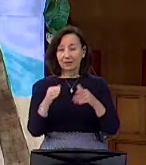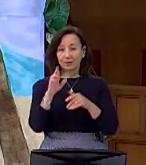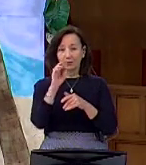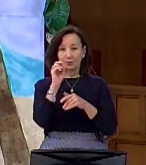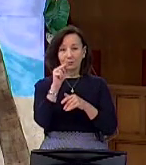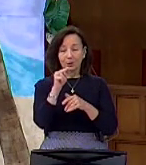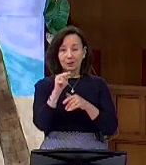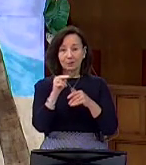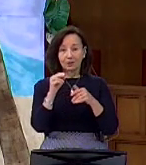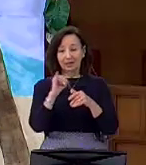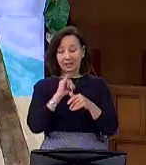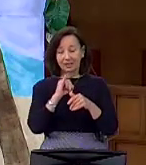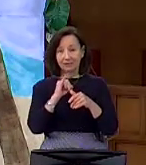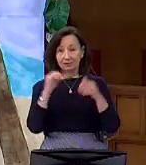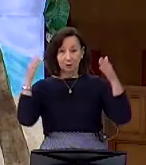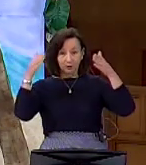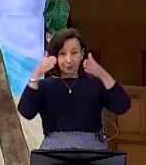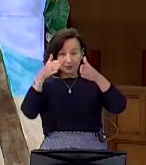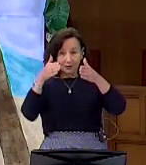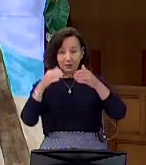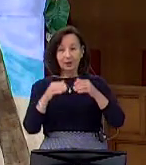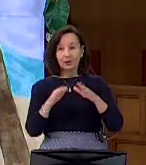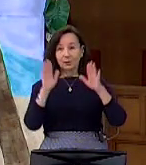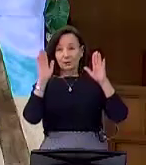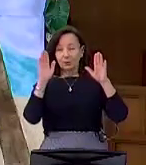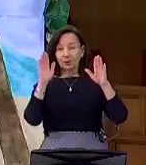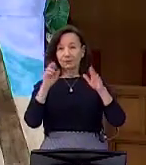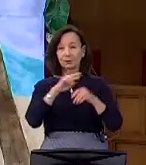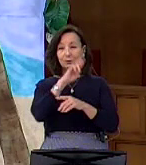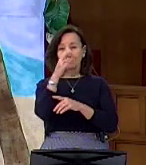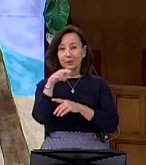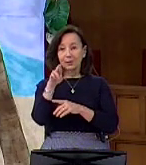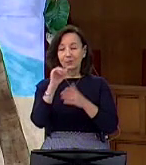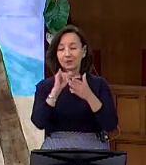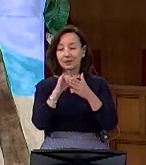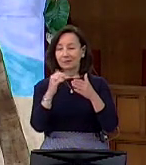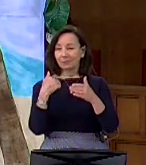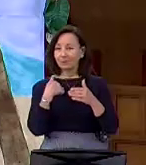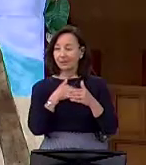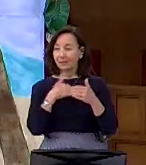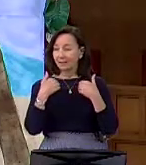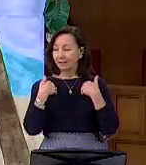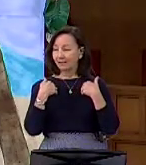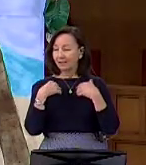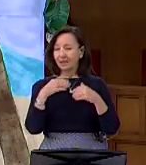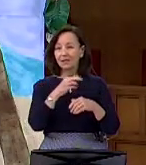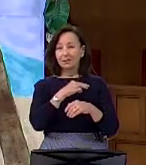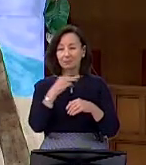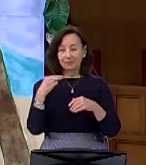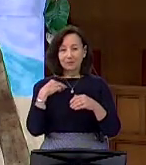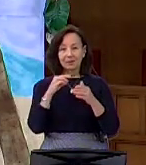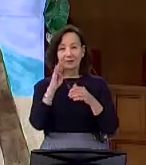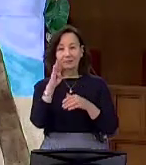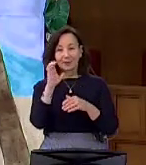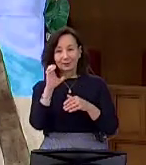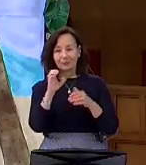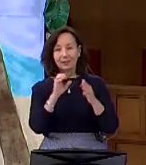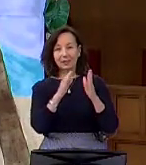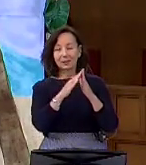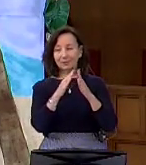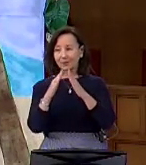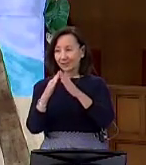your attention to a wonderful resource that we have as members of the Bear Creek community